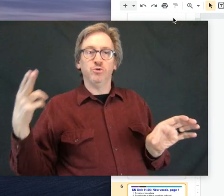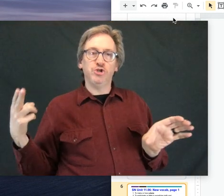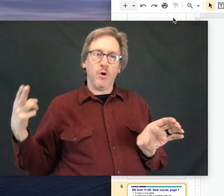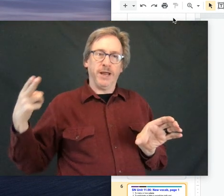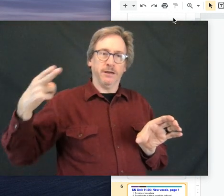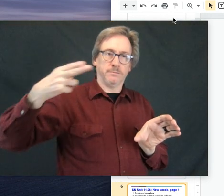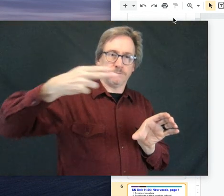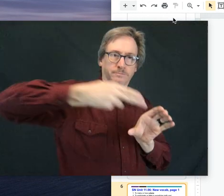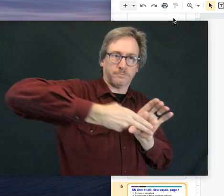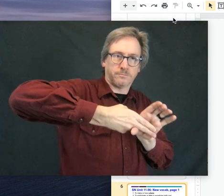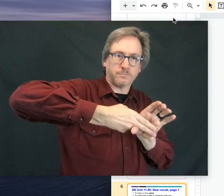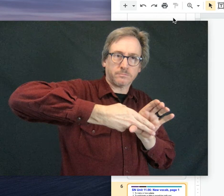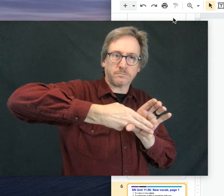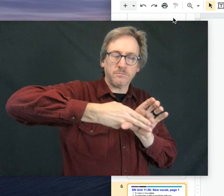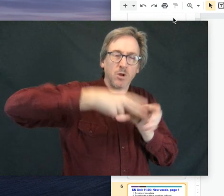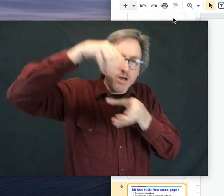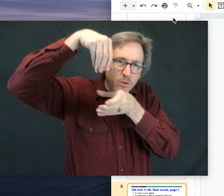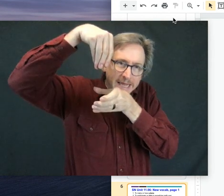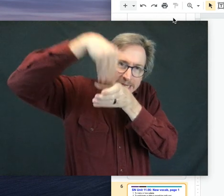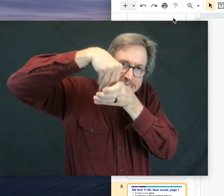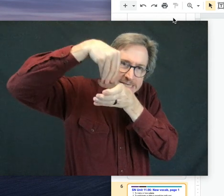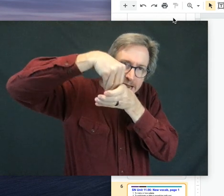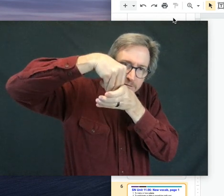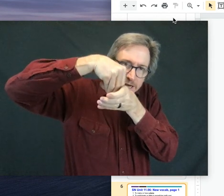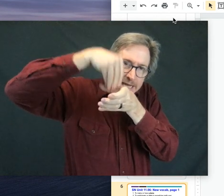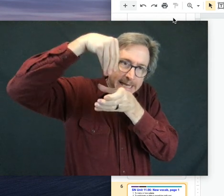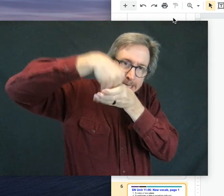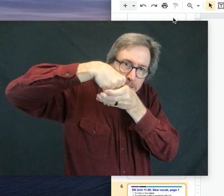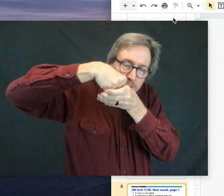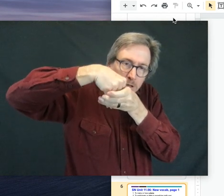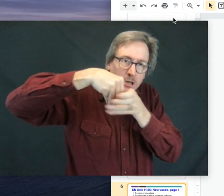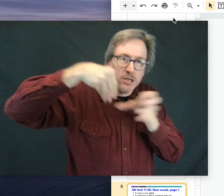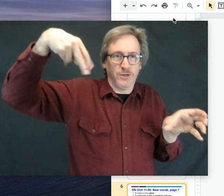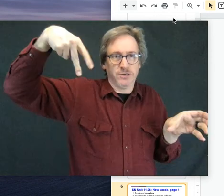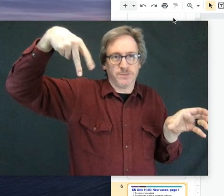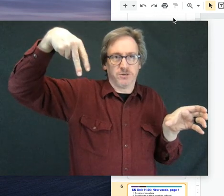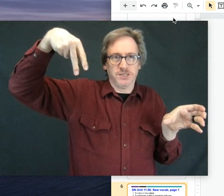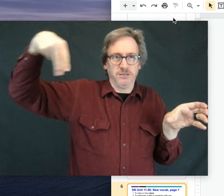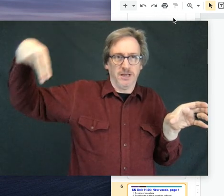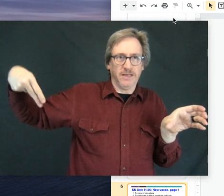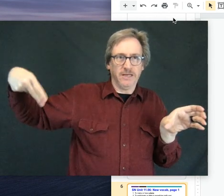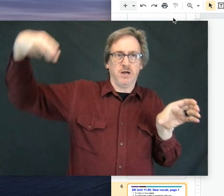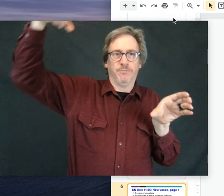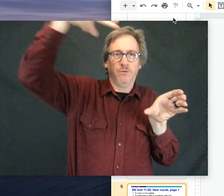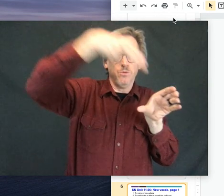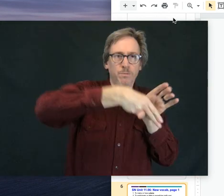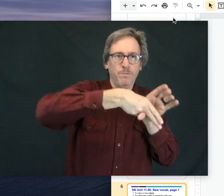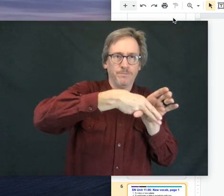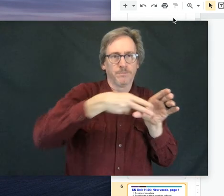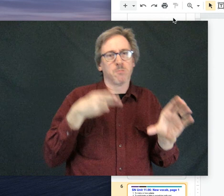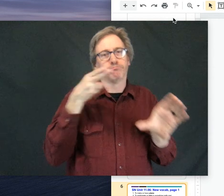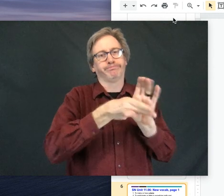to join. We know, like inside, right? In. So here's a person and they jump.